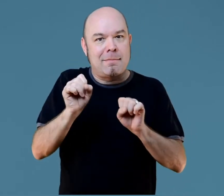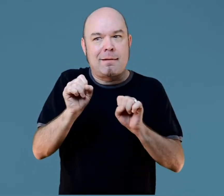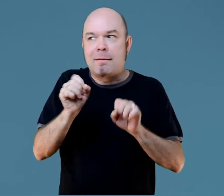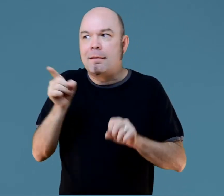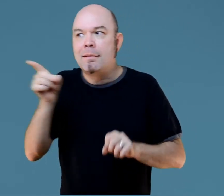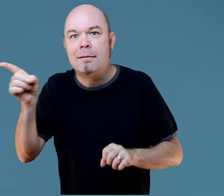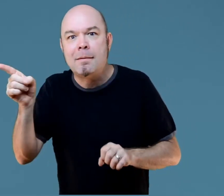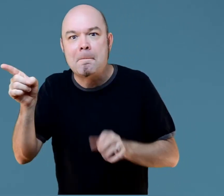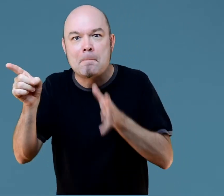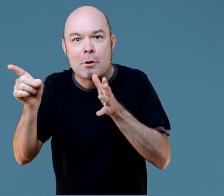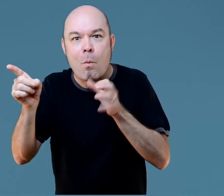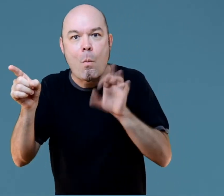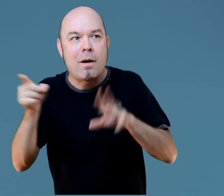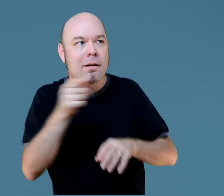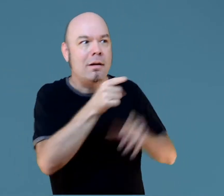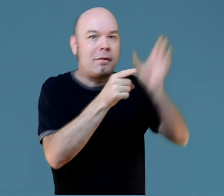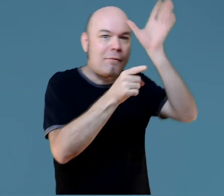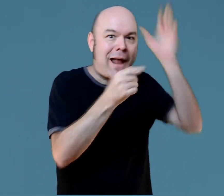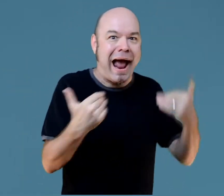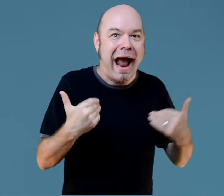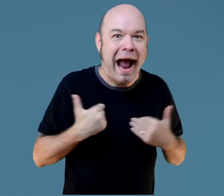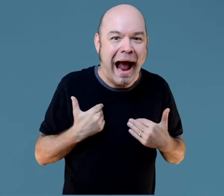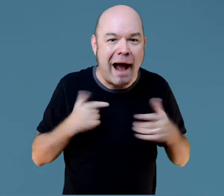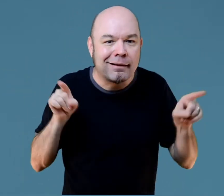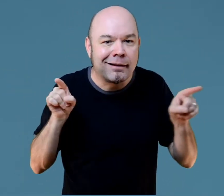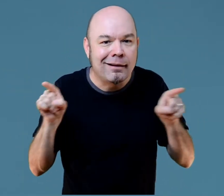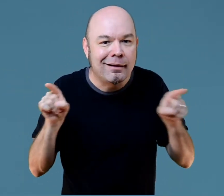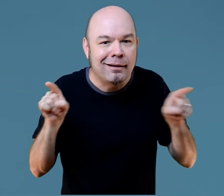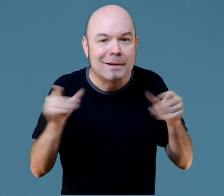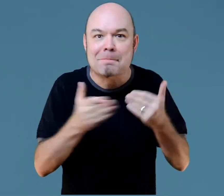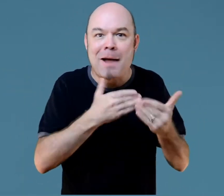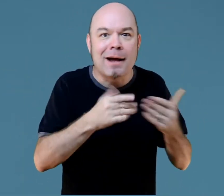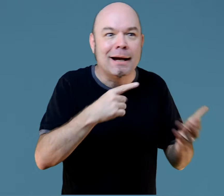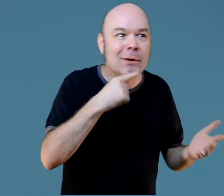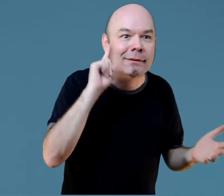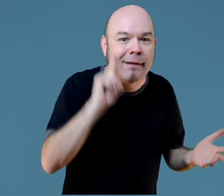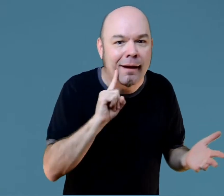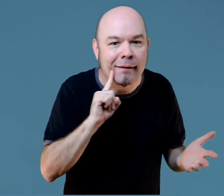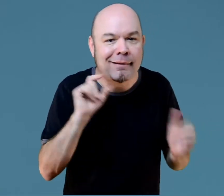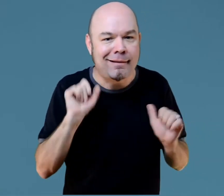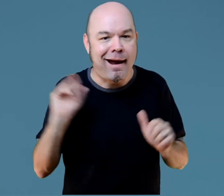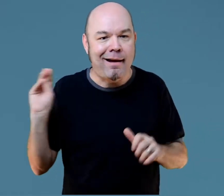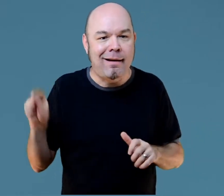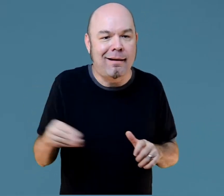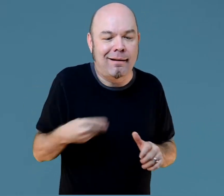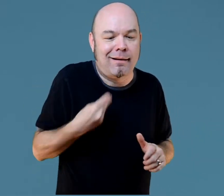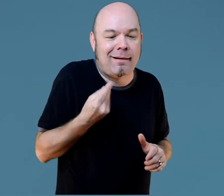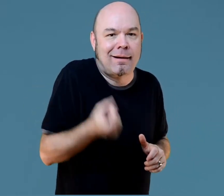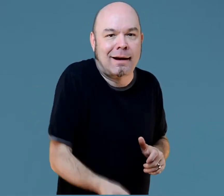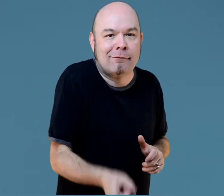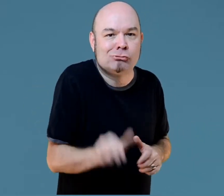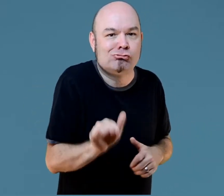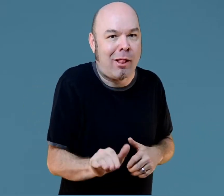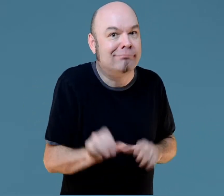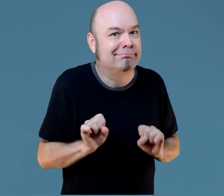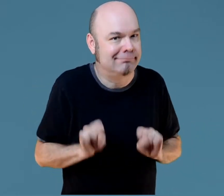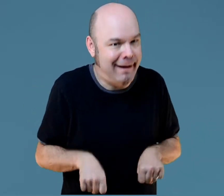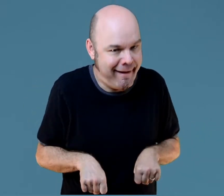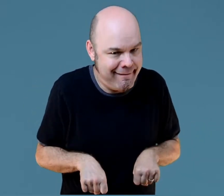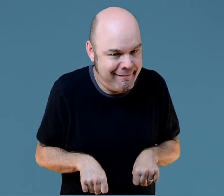passing down the gene, your mom has it and your dad has it, it doesn't matter if they're hearing or deaf, they can still pass